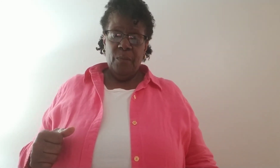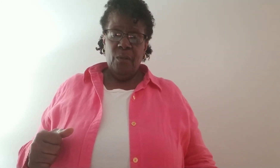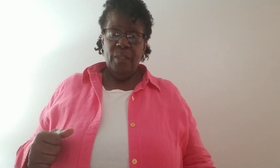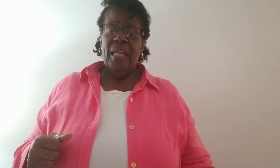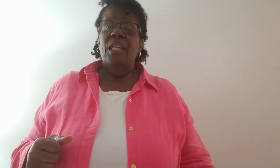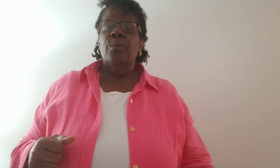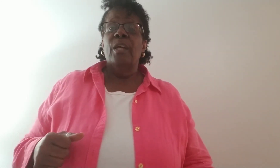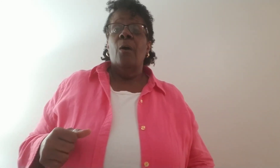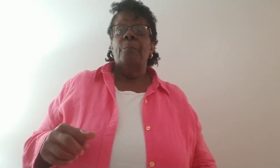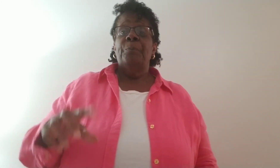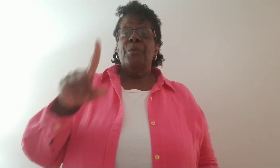1,641,423. Okay, here we go.